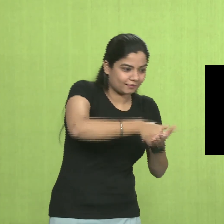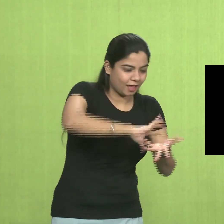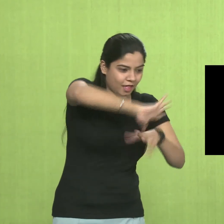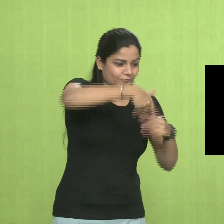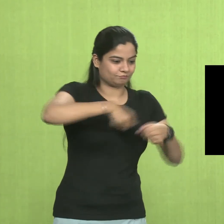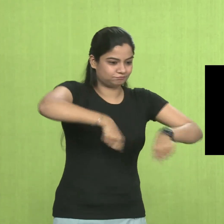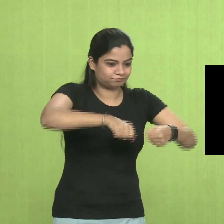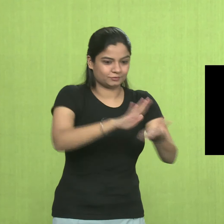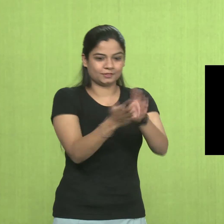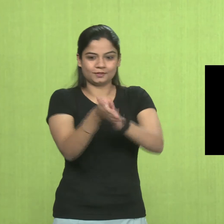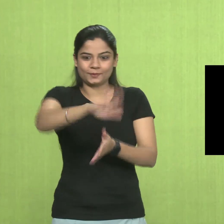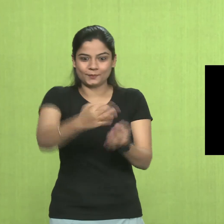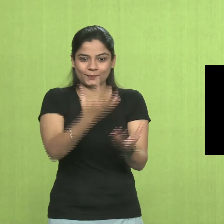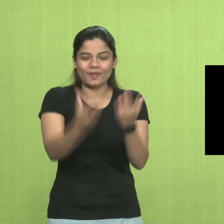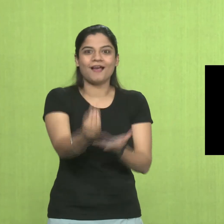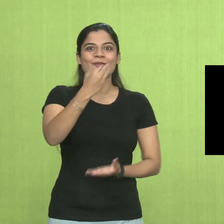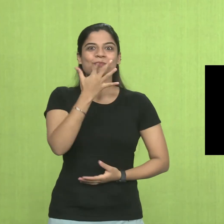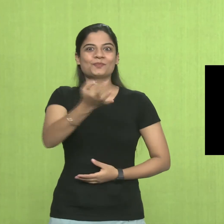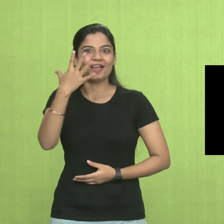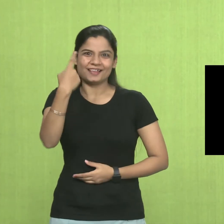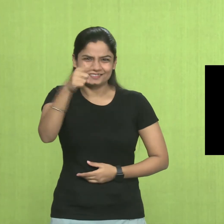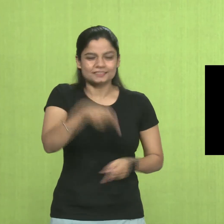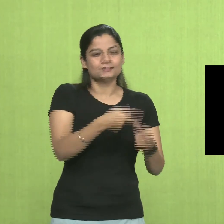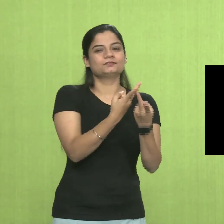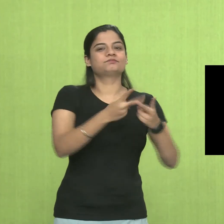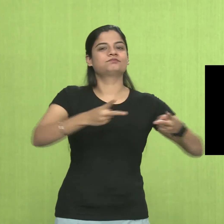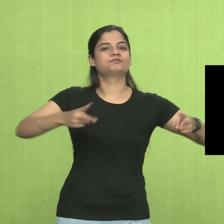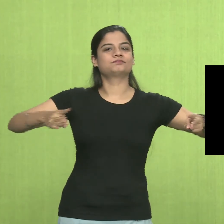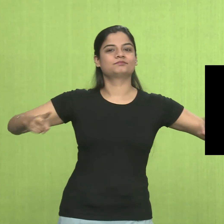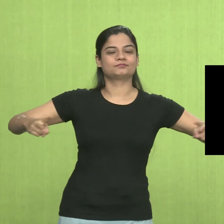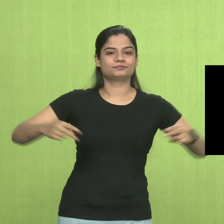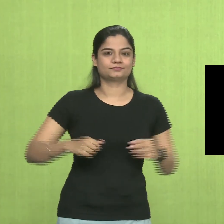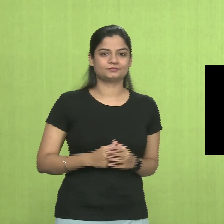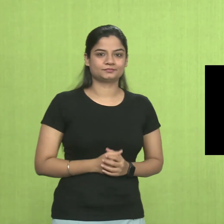makes roti, chapatis, etc. So food becomes edible.